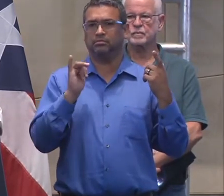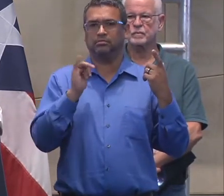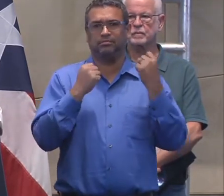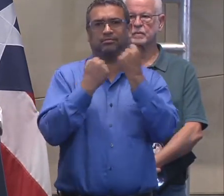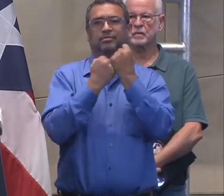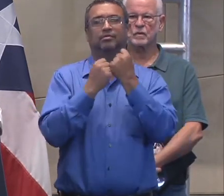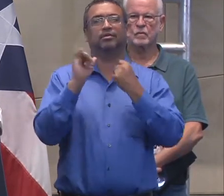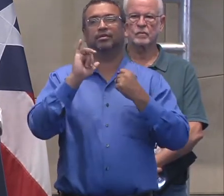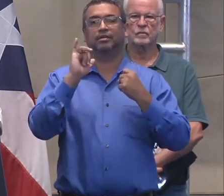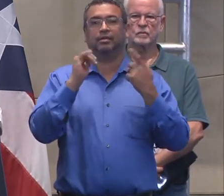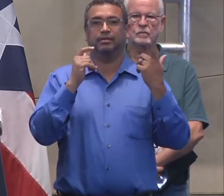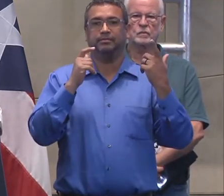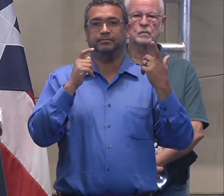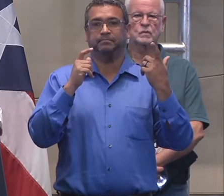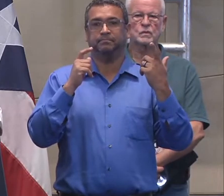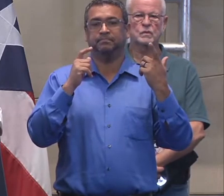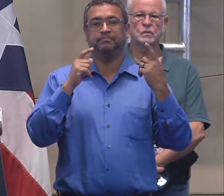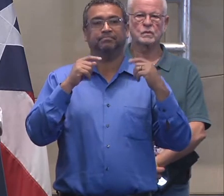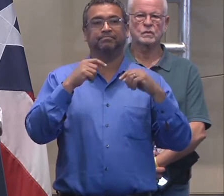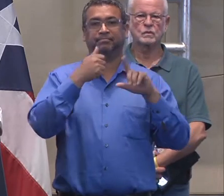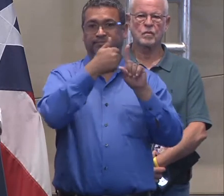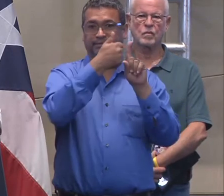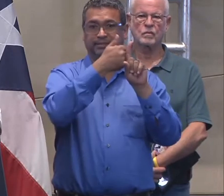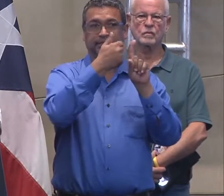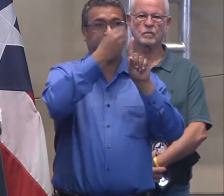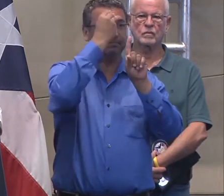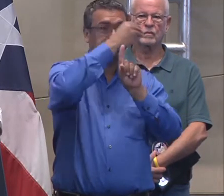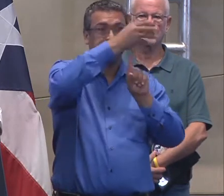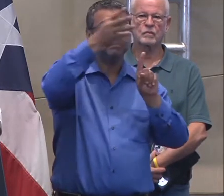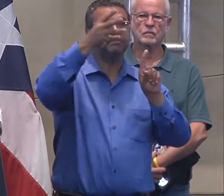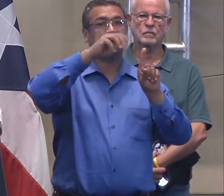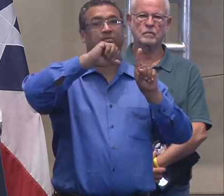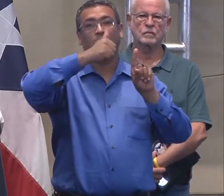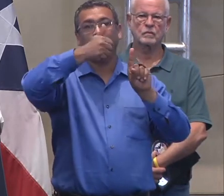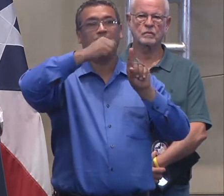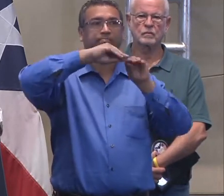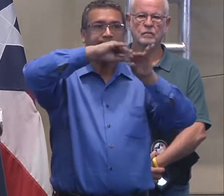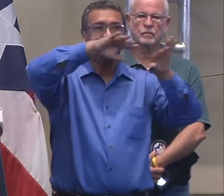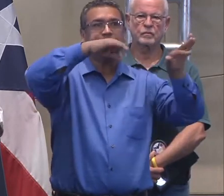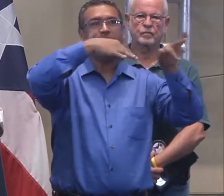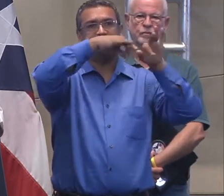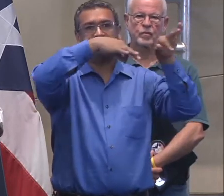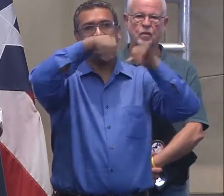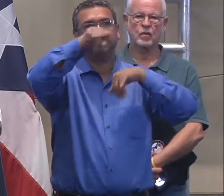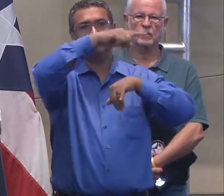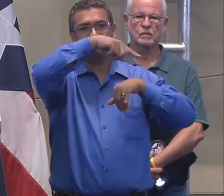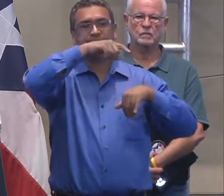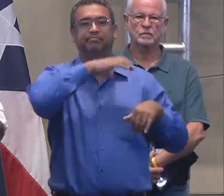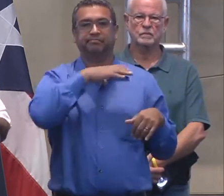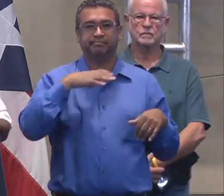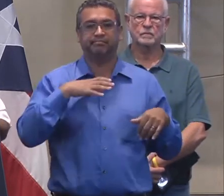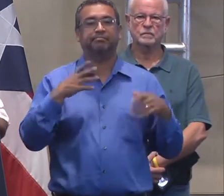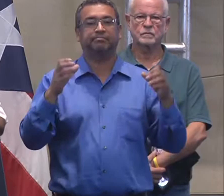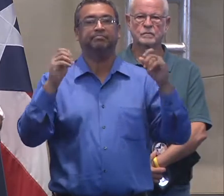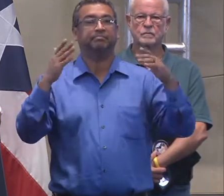is discussing these issues. And I am grateful for his leadership.